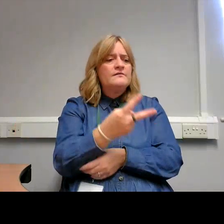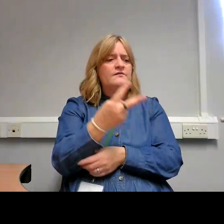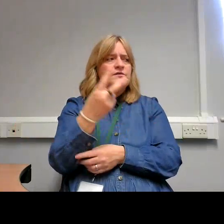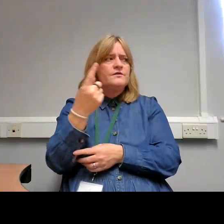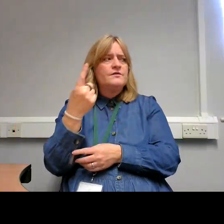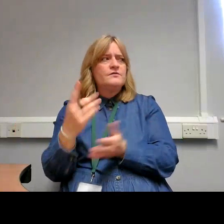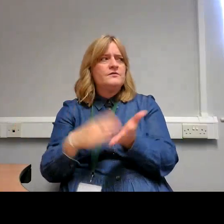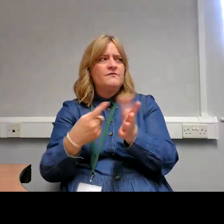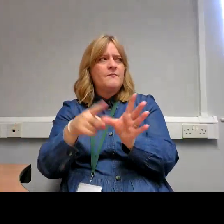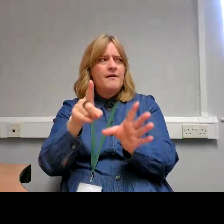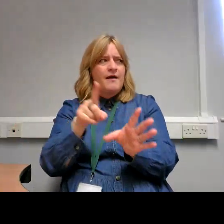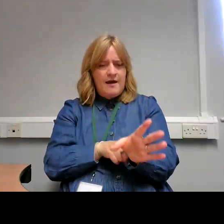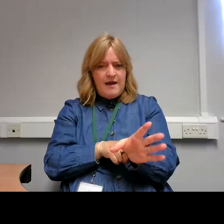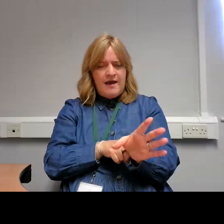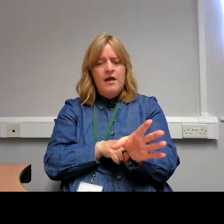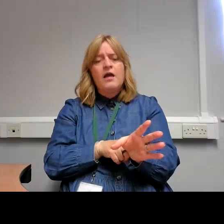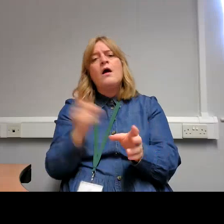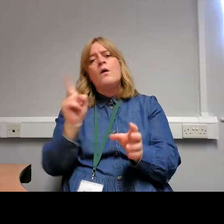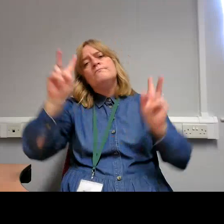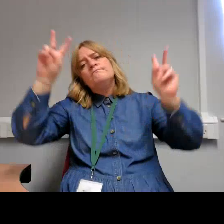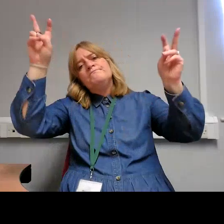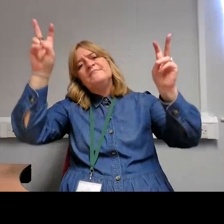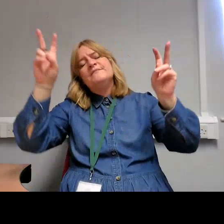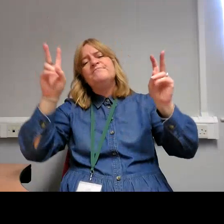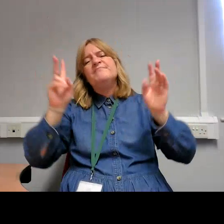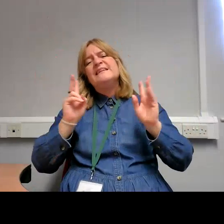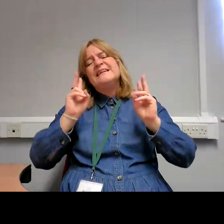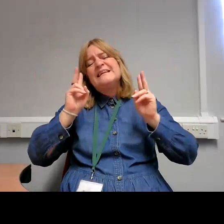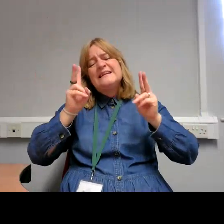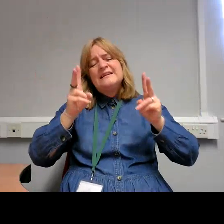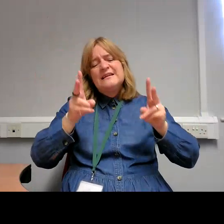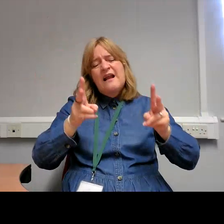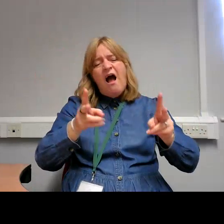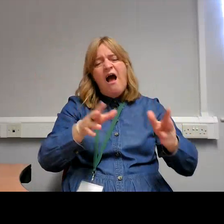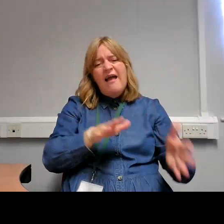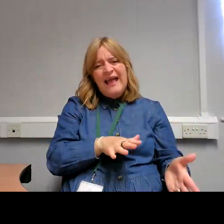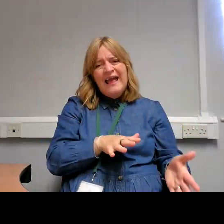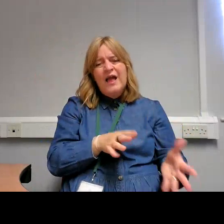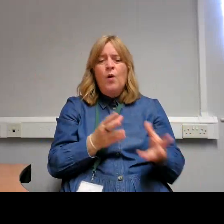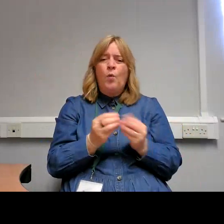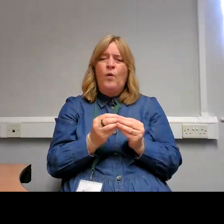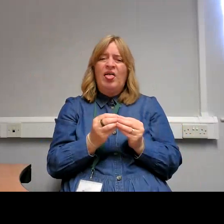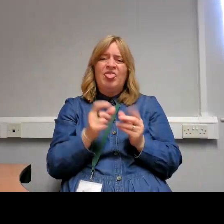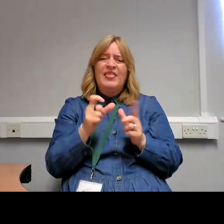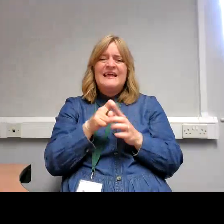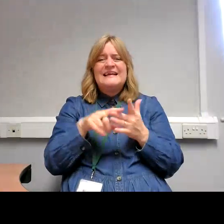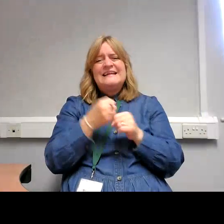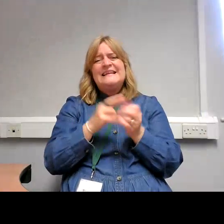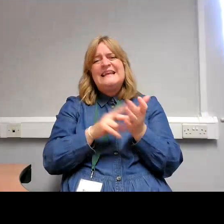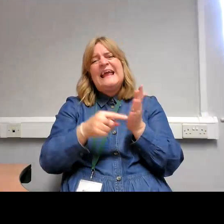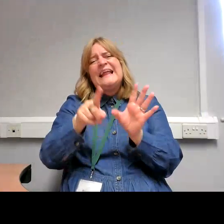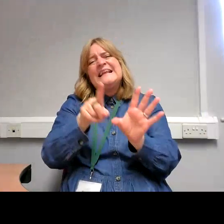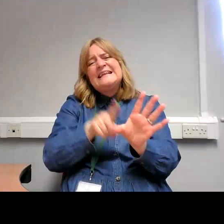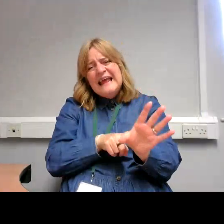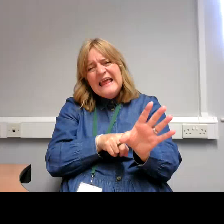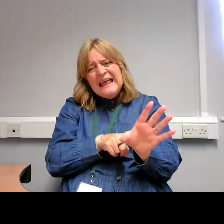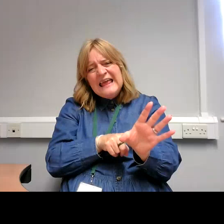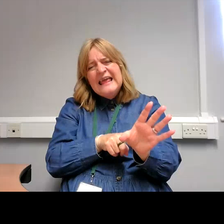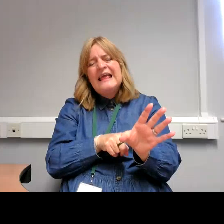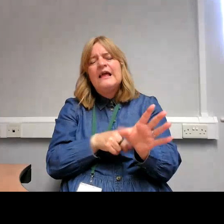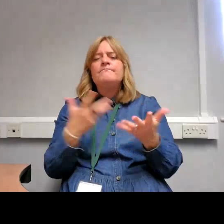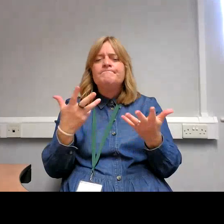Dignity. As you know, in the news recently, there have been some contentious issues to do with dying with dignity. Lots